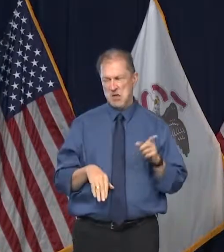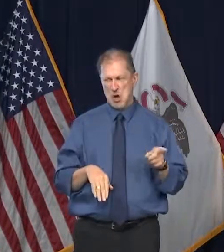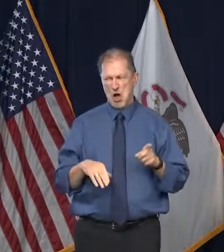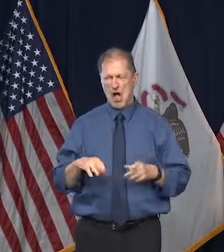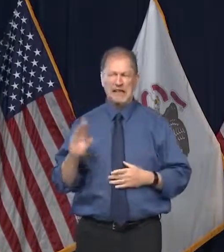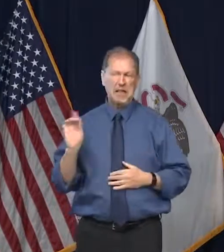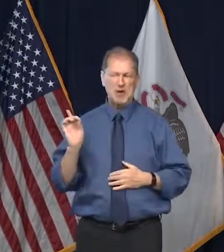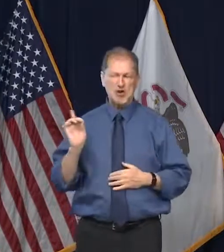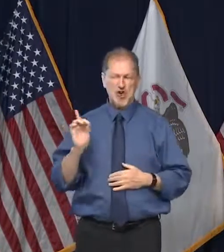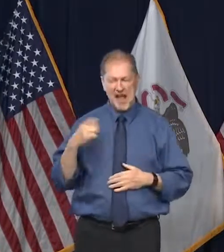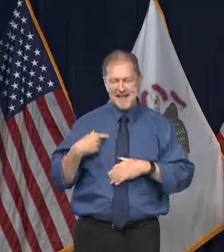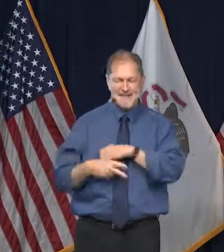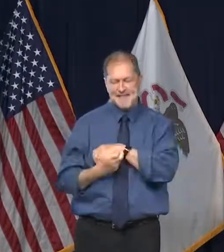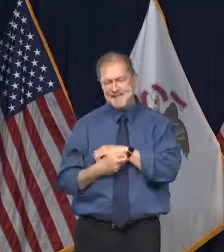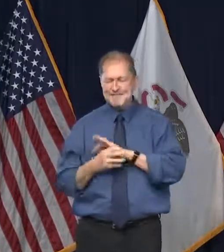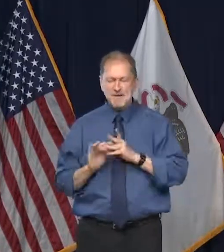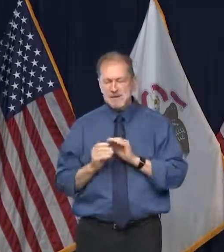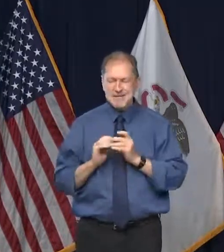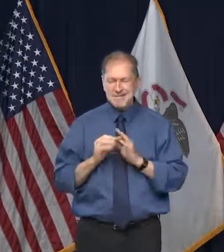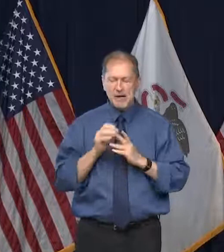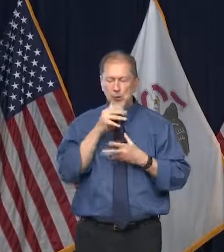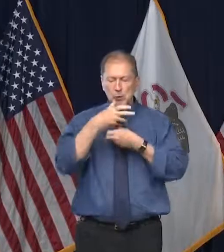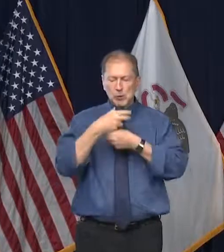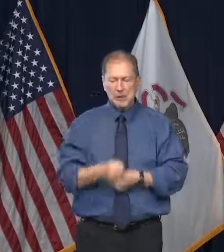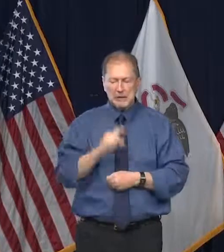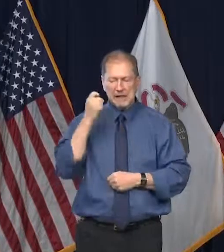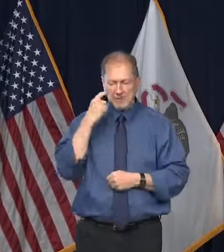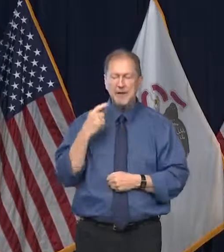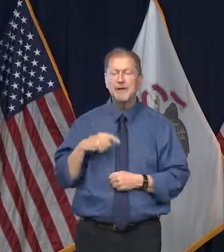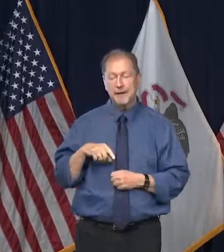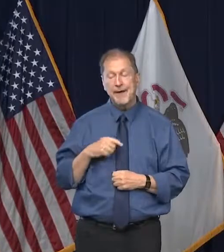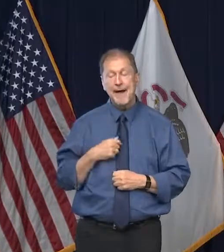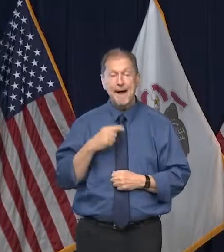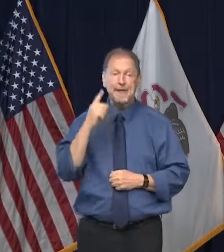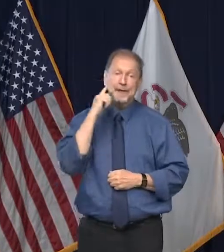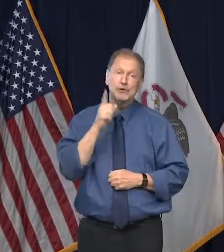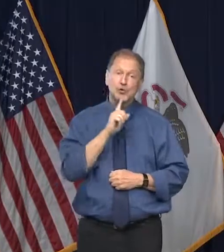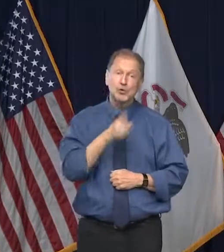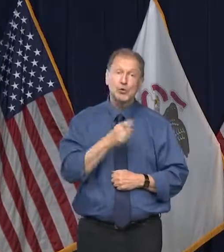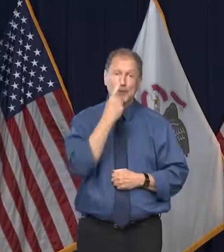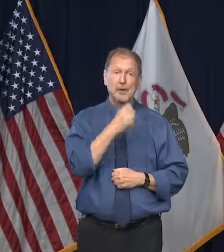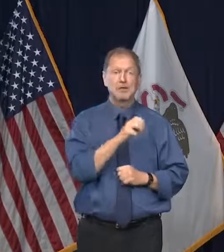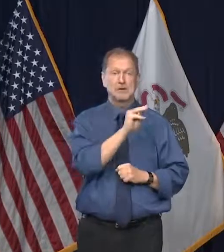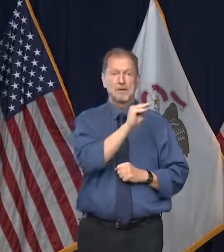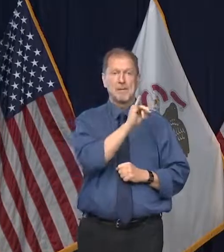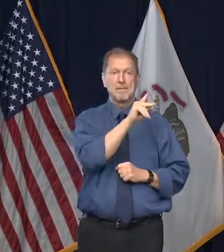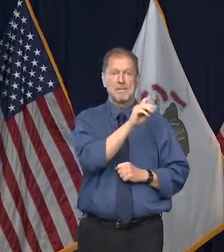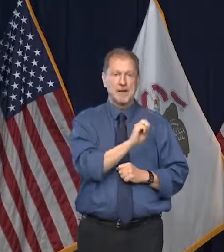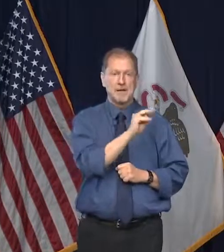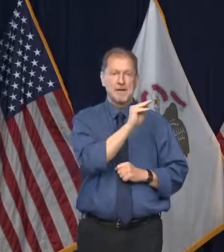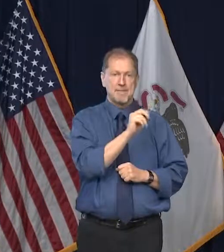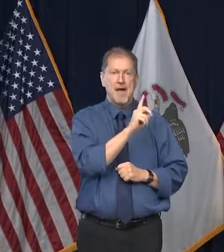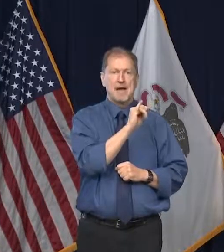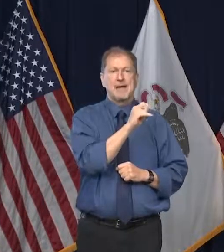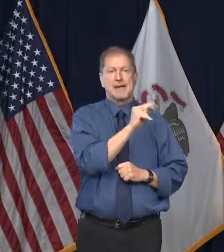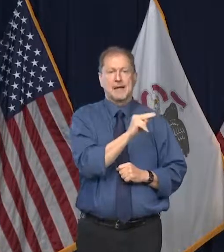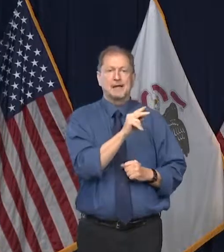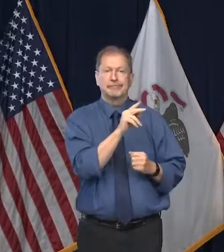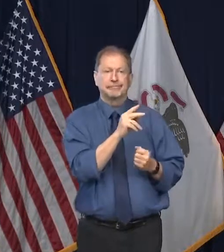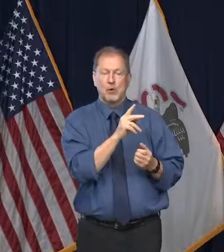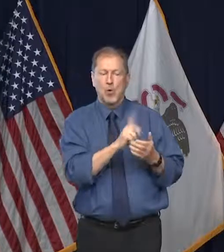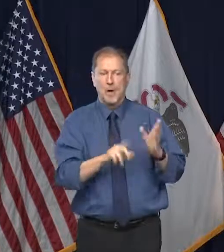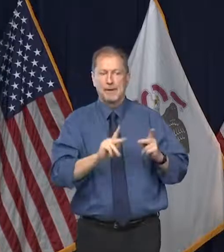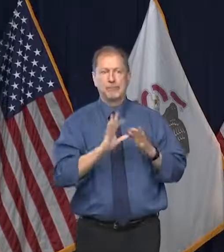corruption and their lack of trust in government. There are real challenges there, and that I have